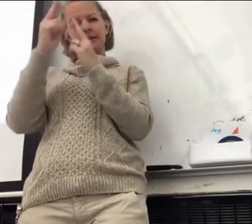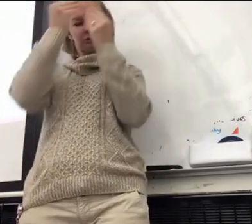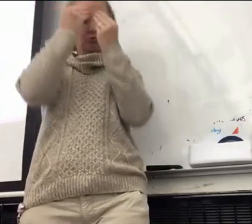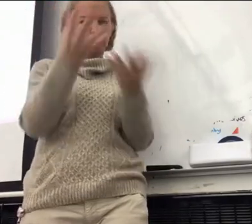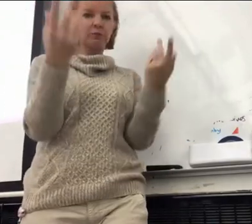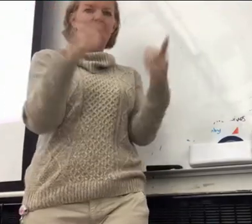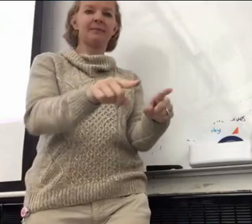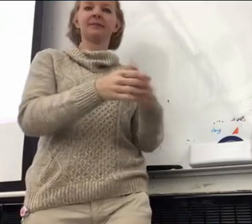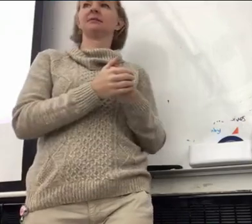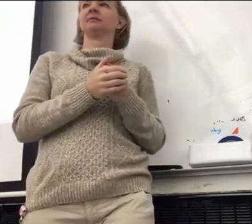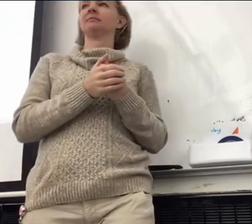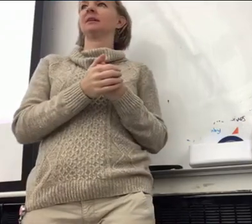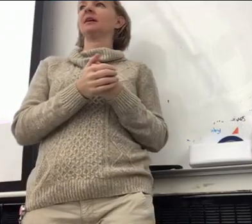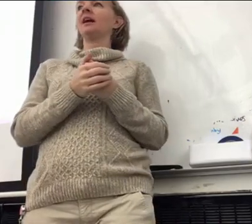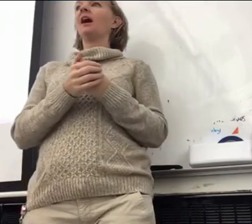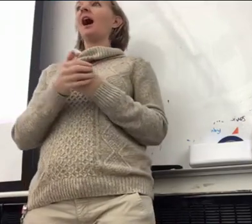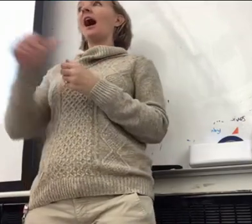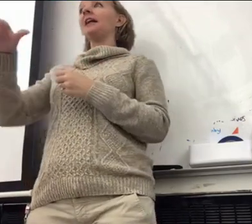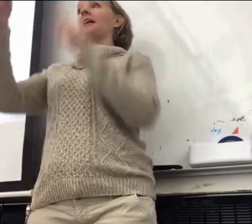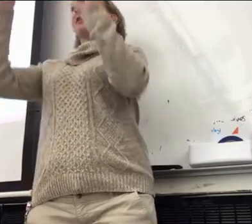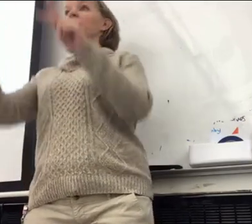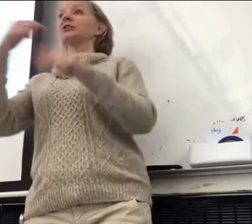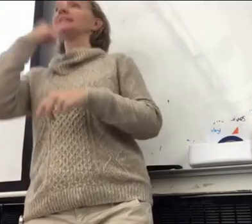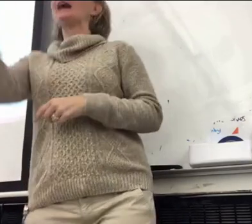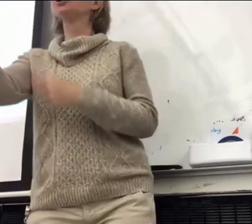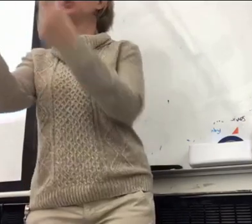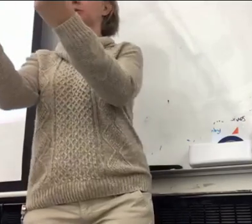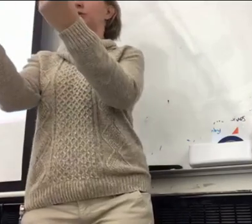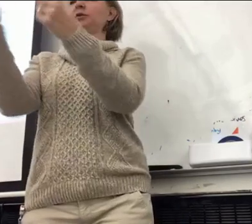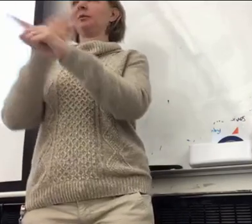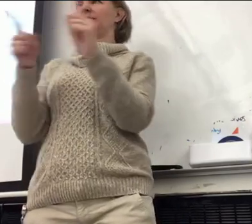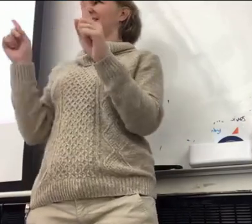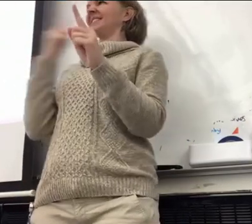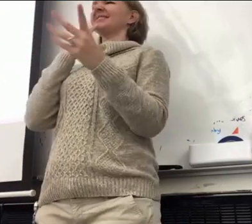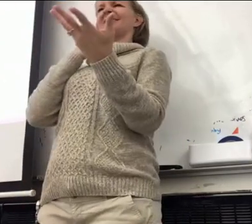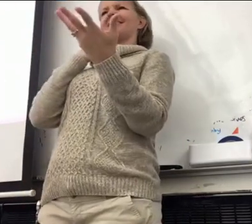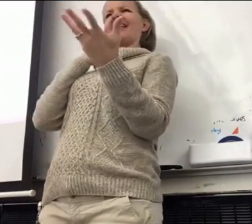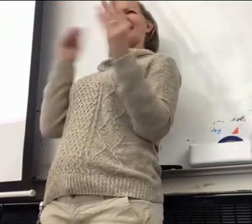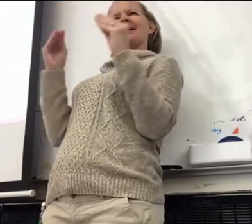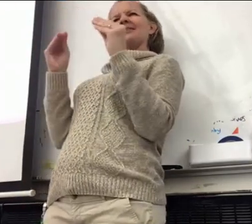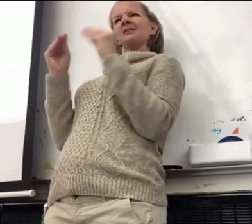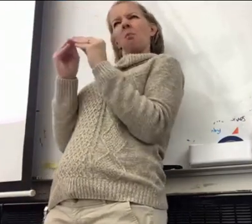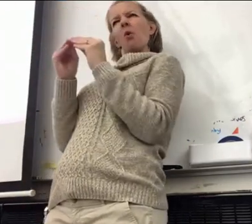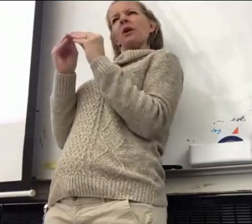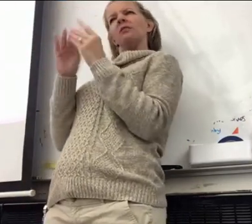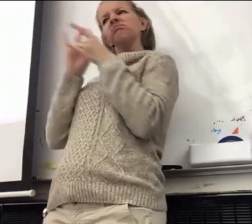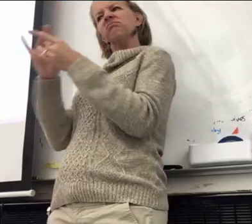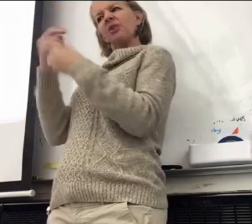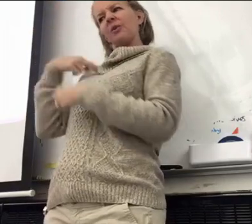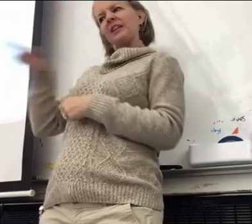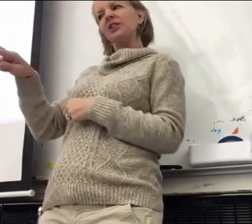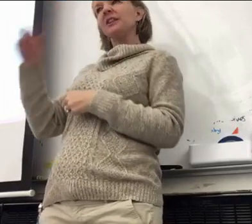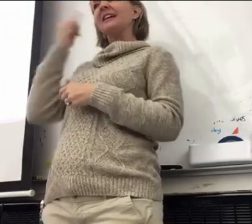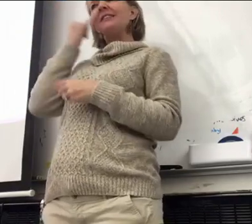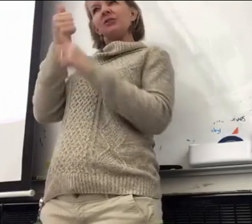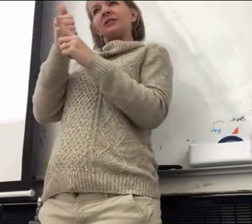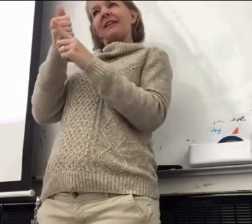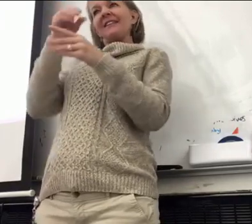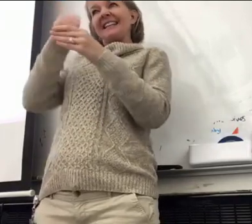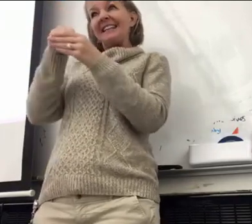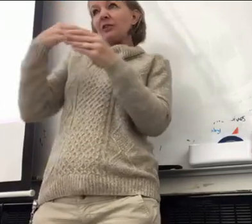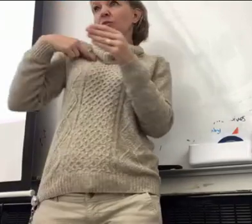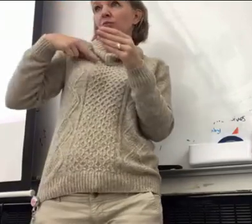happen. You were being told by somebody else what to do. He says that religion is more than that. If you're in a religion, you should be able